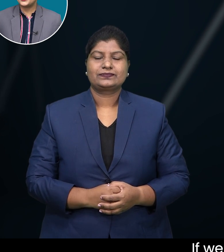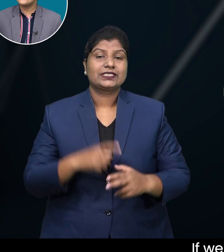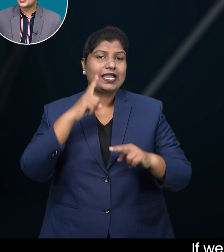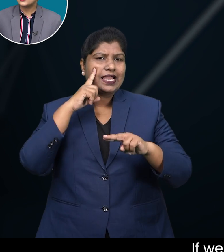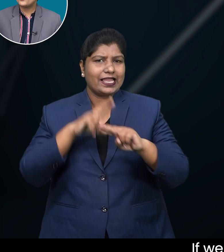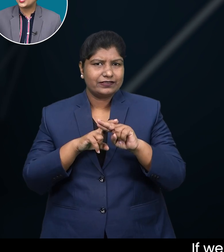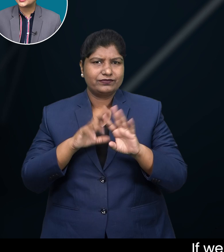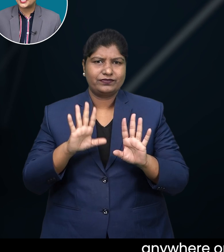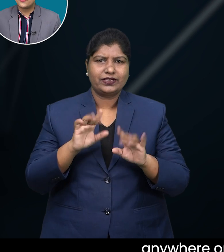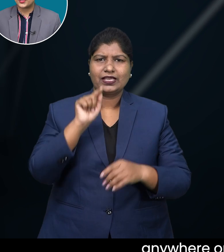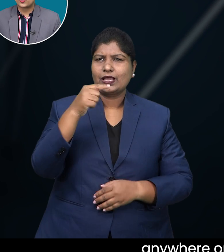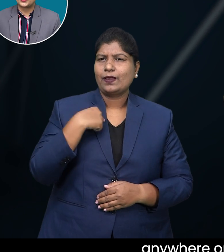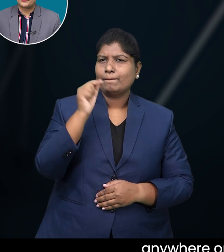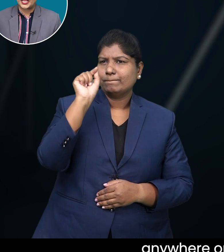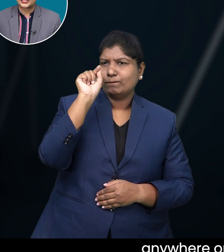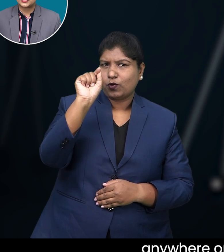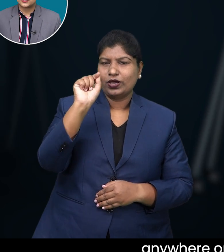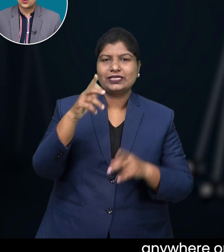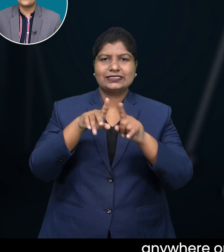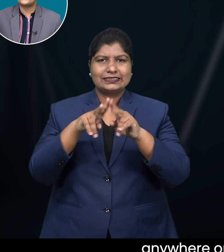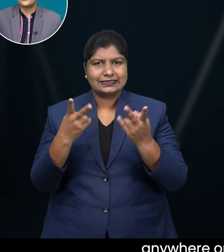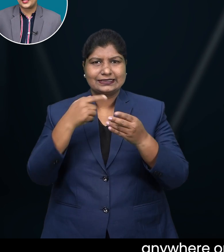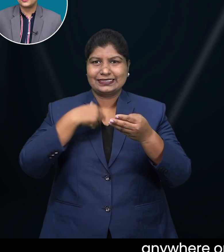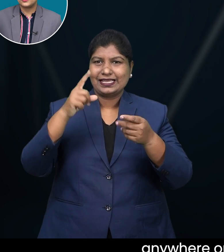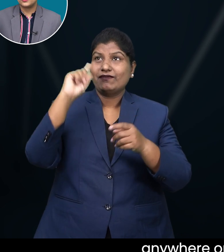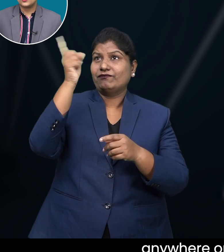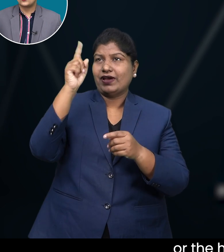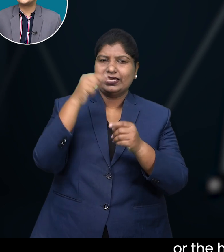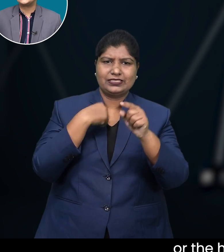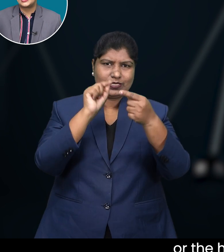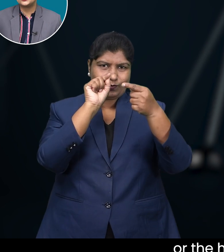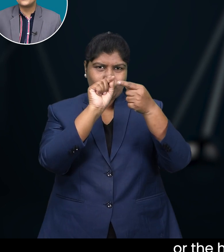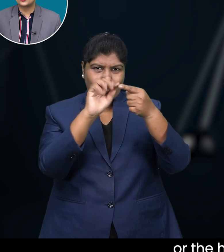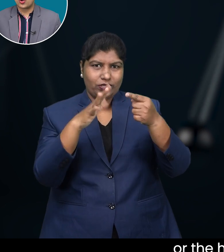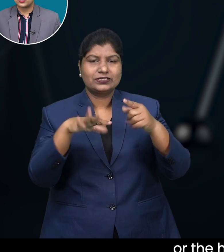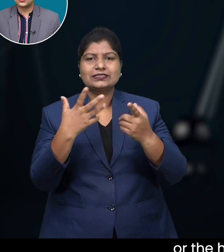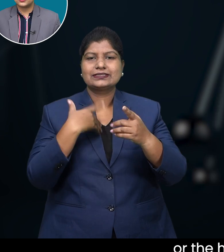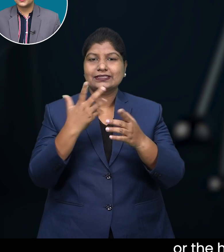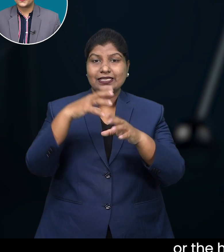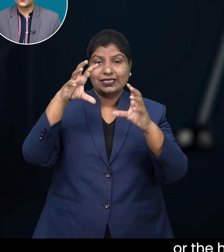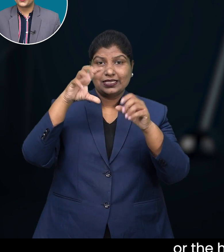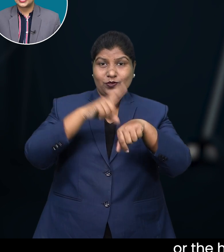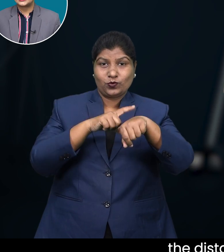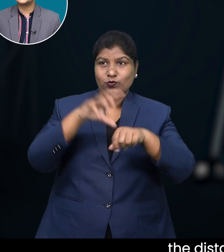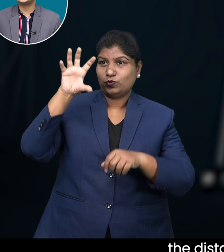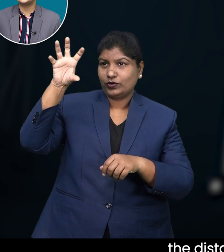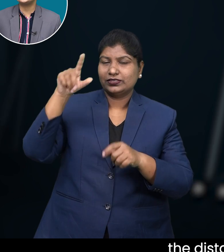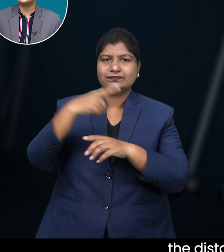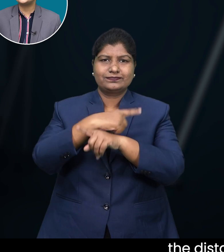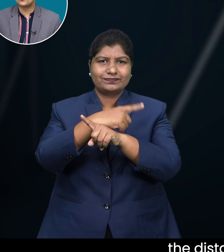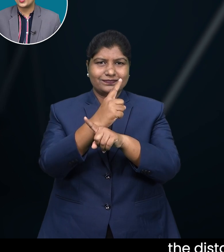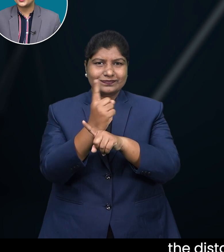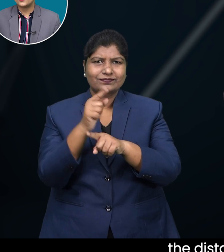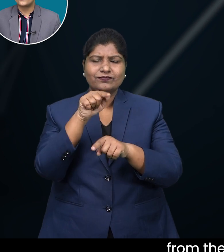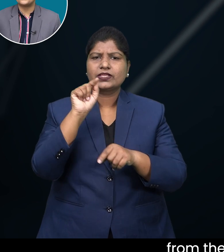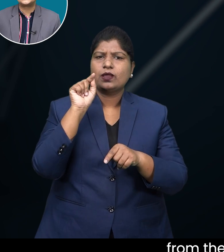If we mark a point anywhere on the blades of a fan or the hands of a clock, the distance of